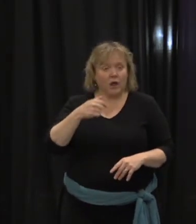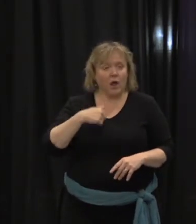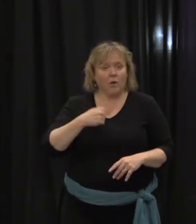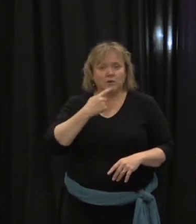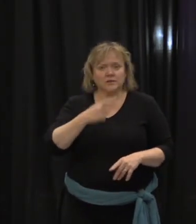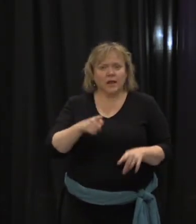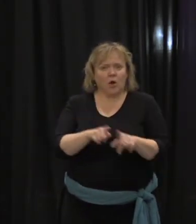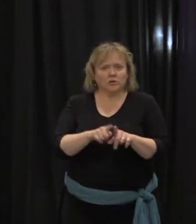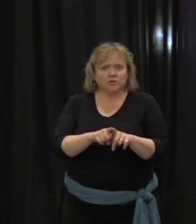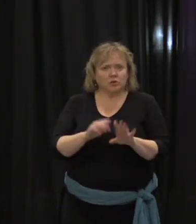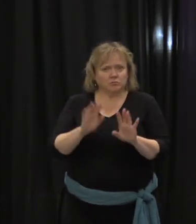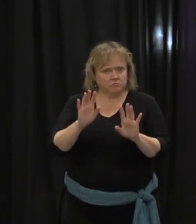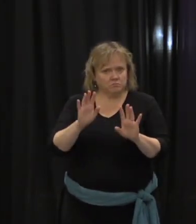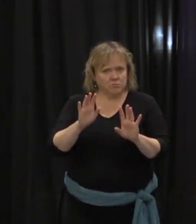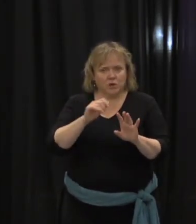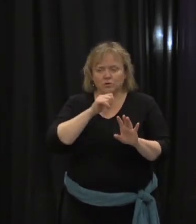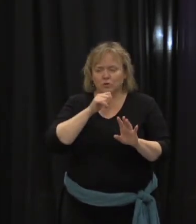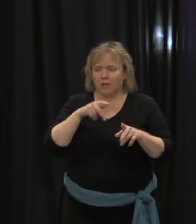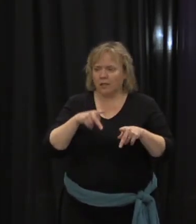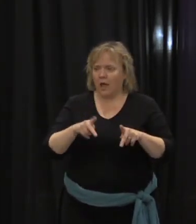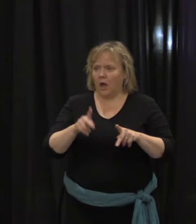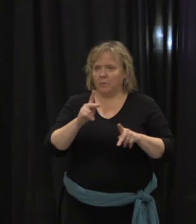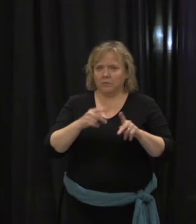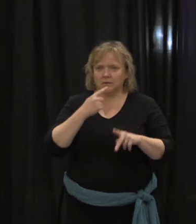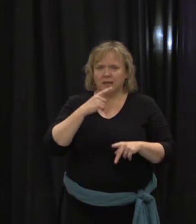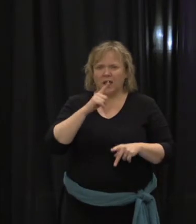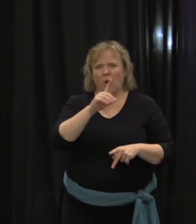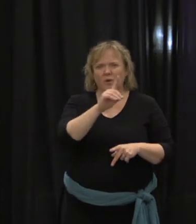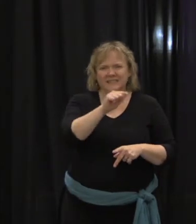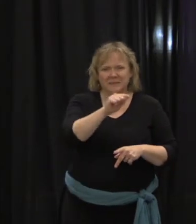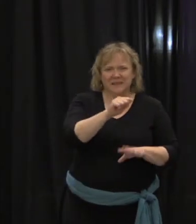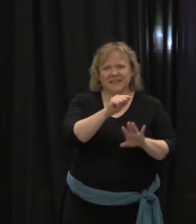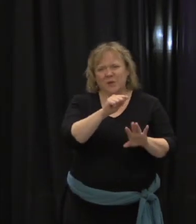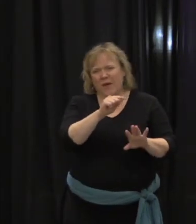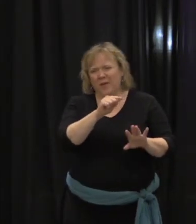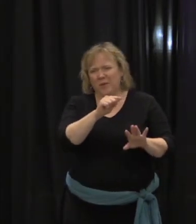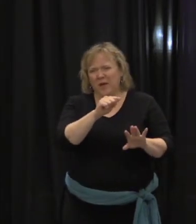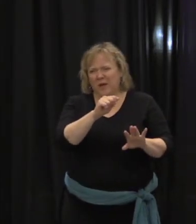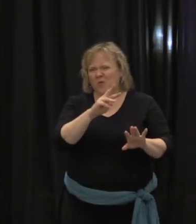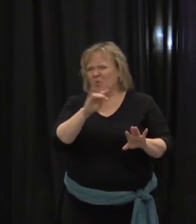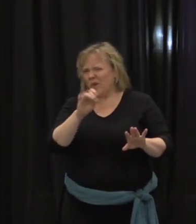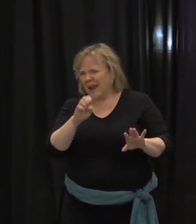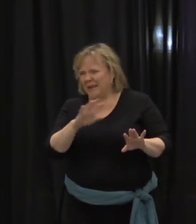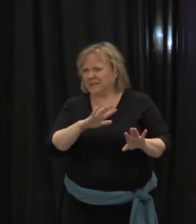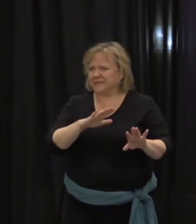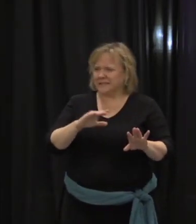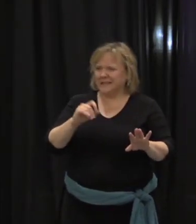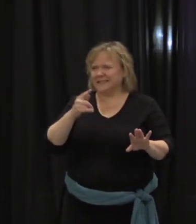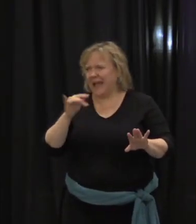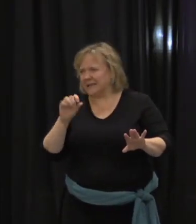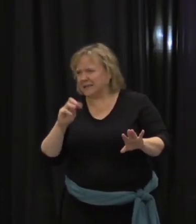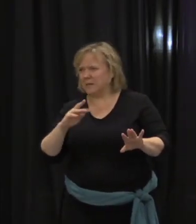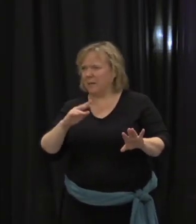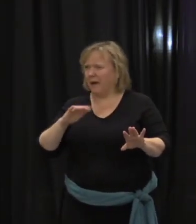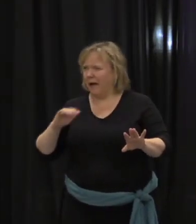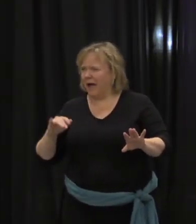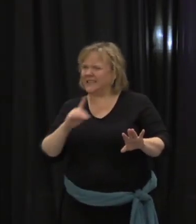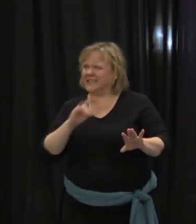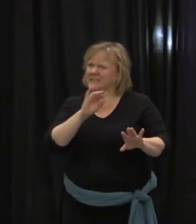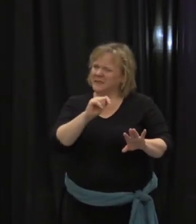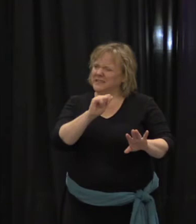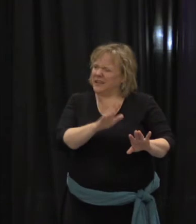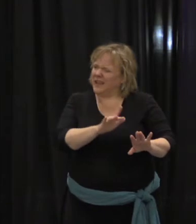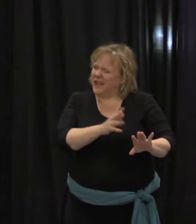not let anybody tell you that disability is not as important as race, or that race is not as important as disability, or that we have to wait to talk about